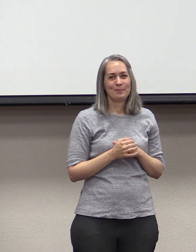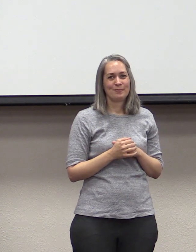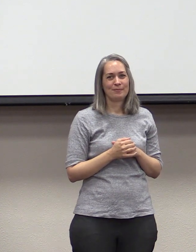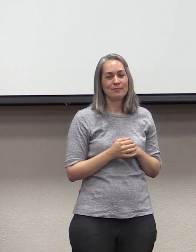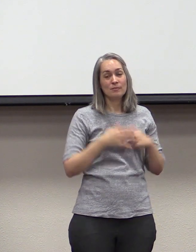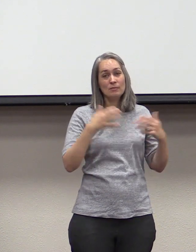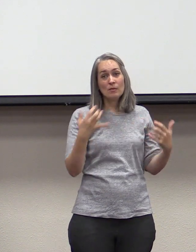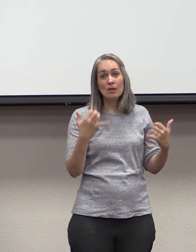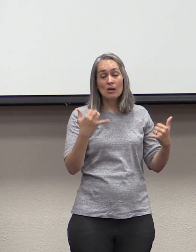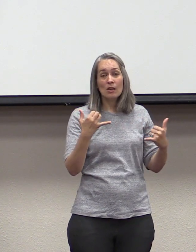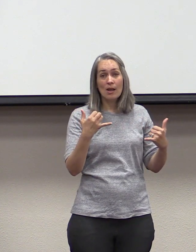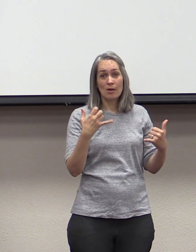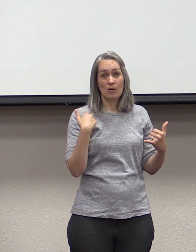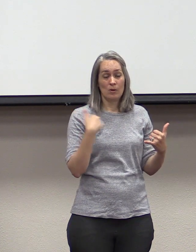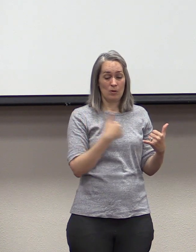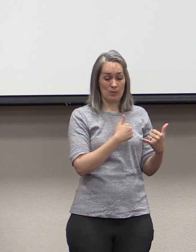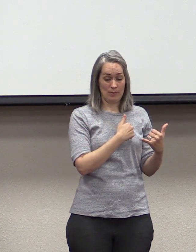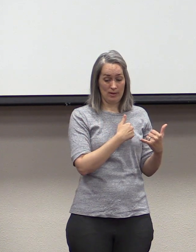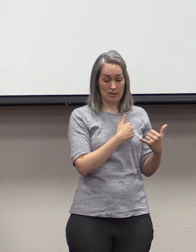And so now we get to